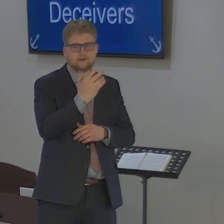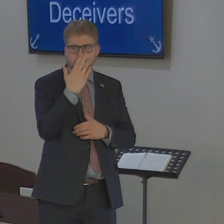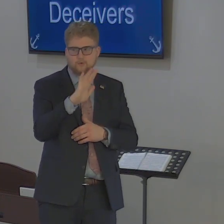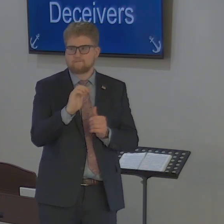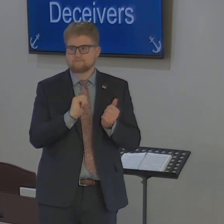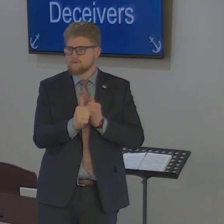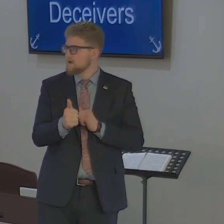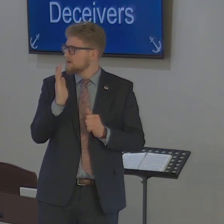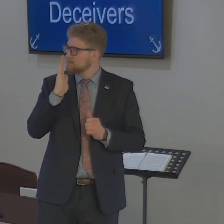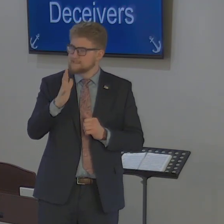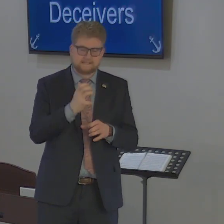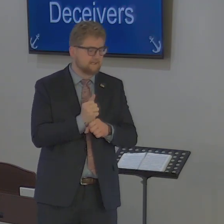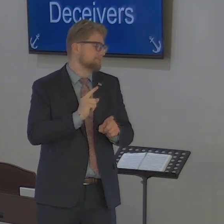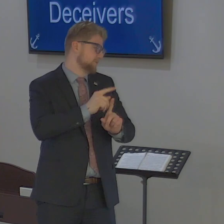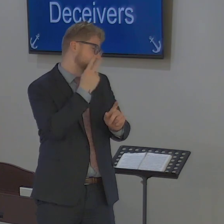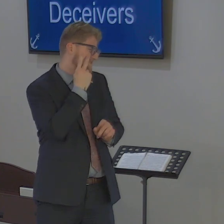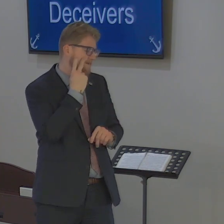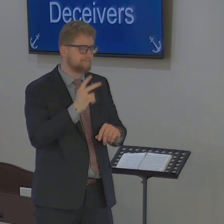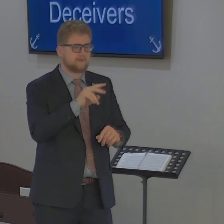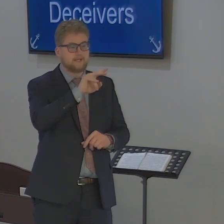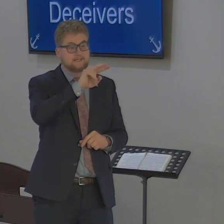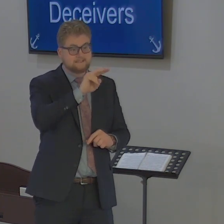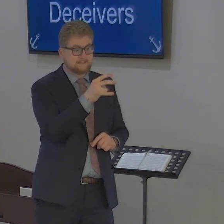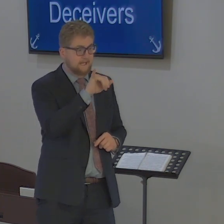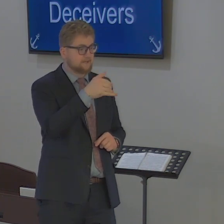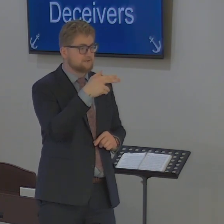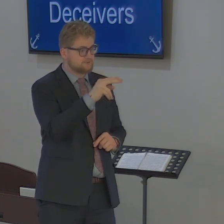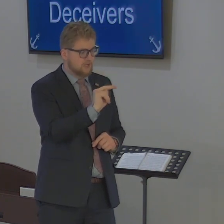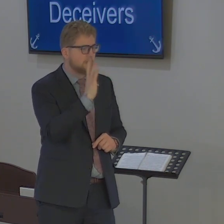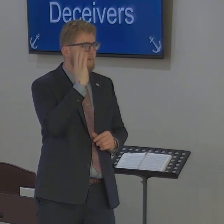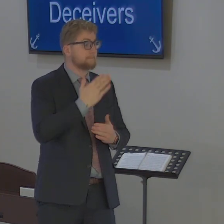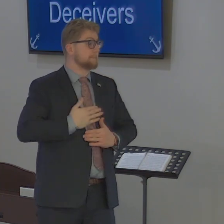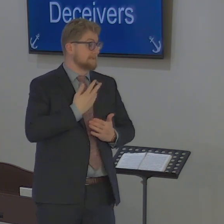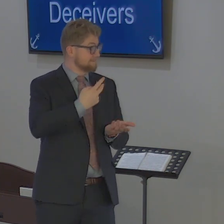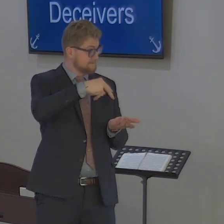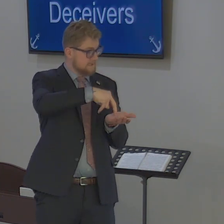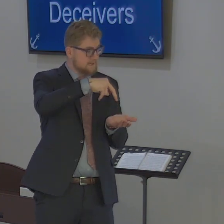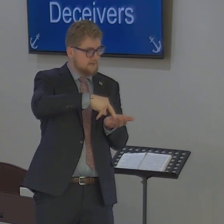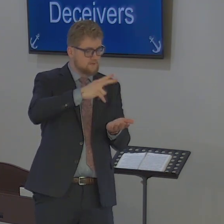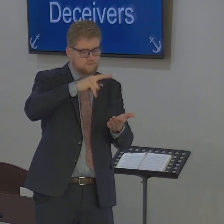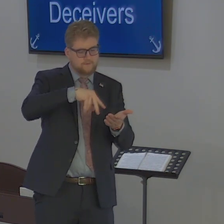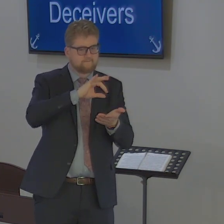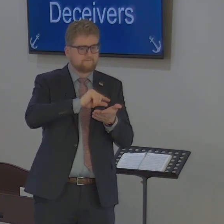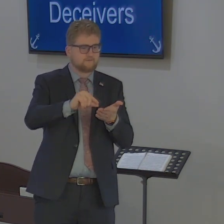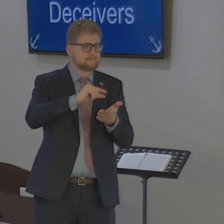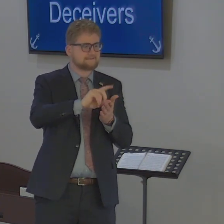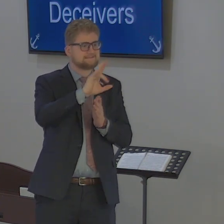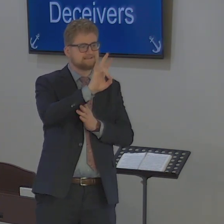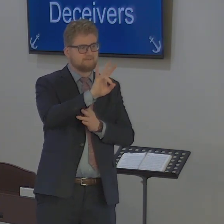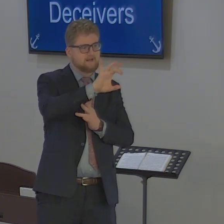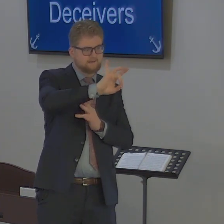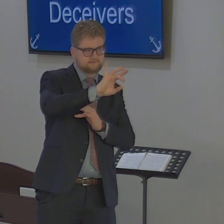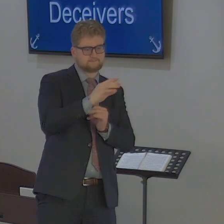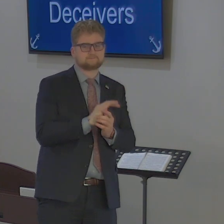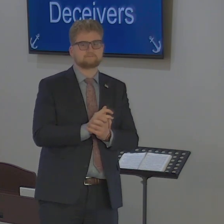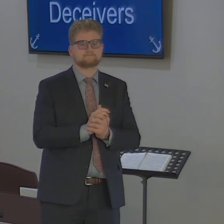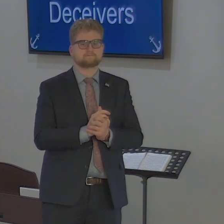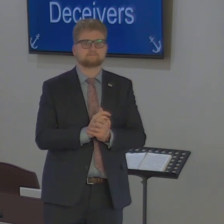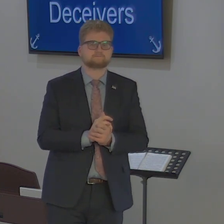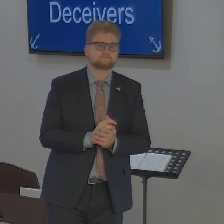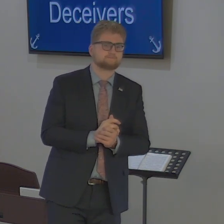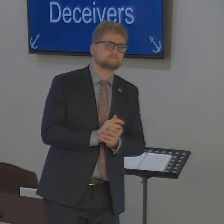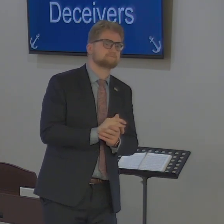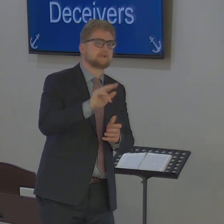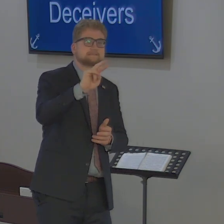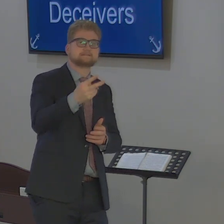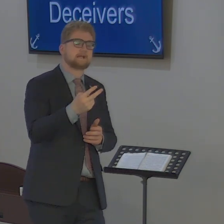we'll get, but we'll see. If you found 2 John, please stand with me. We'll read verses 7 and 8 and get right into the message here this evening. 2